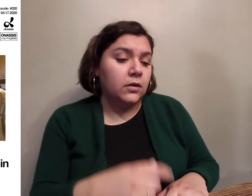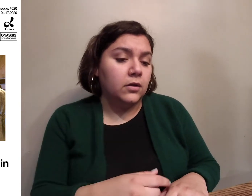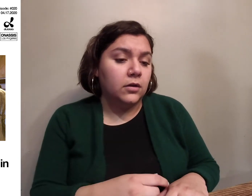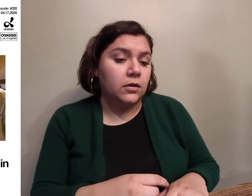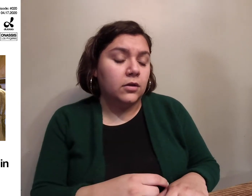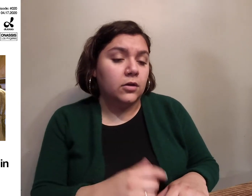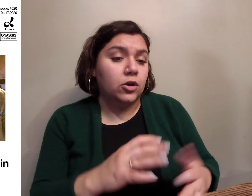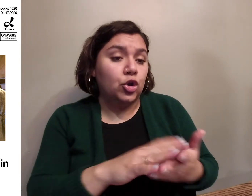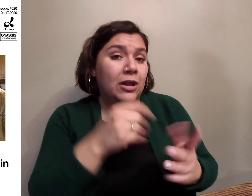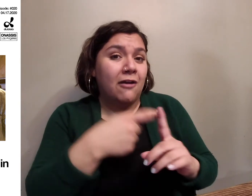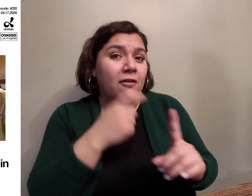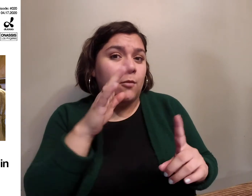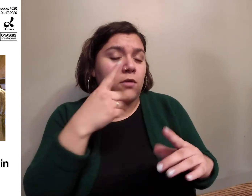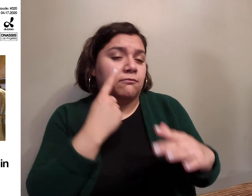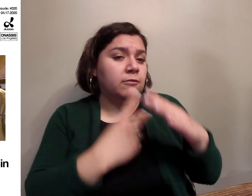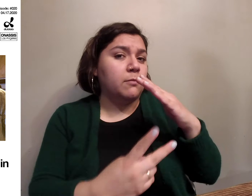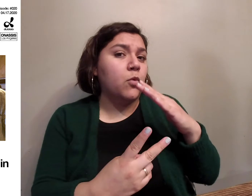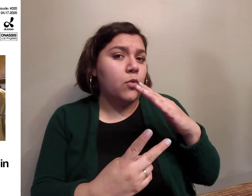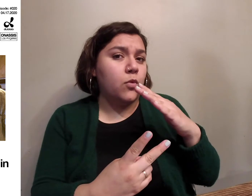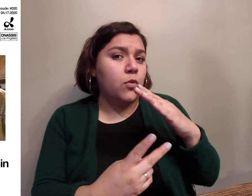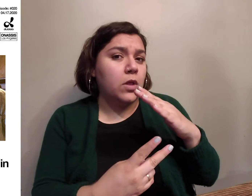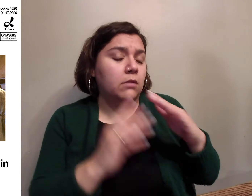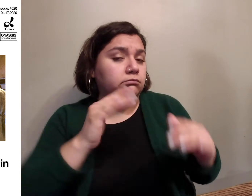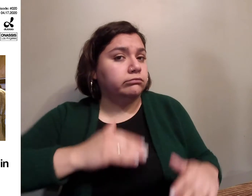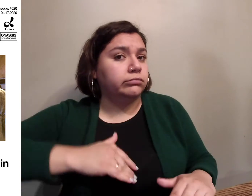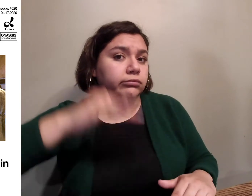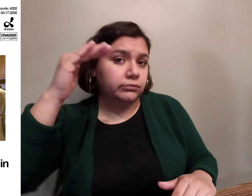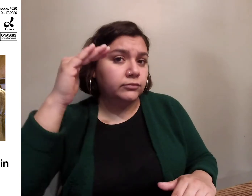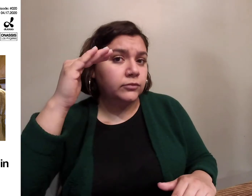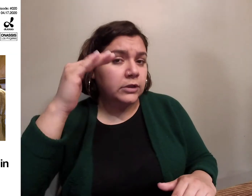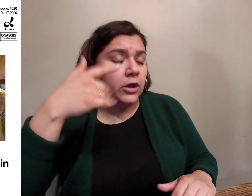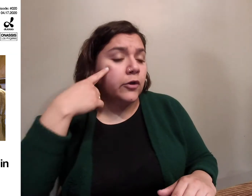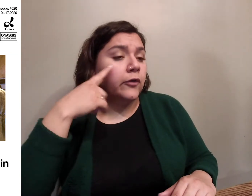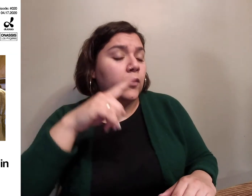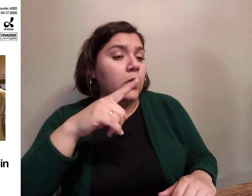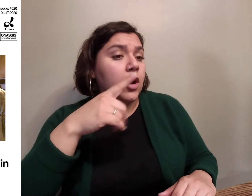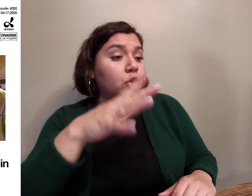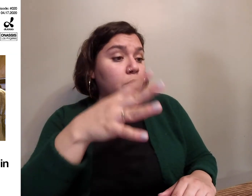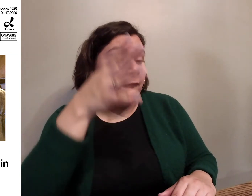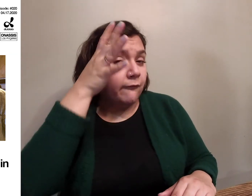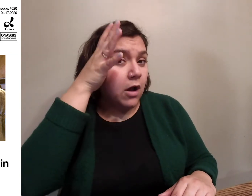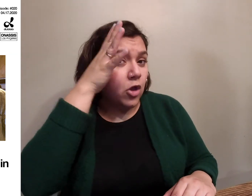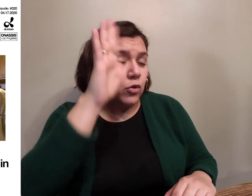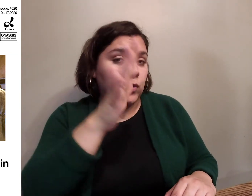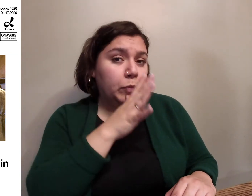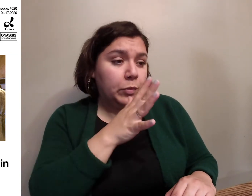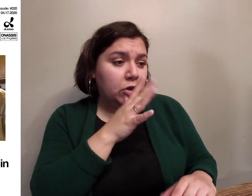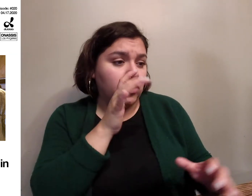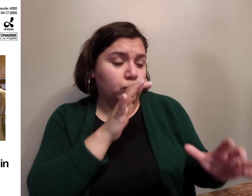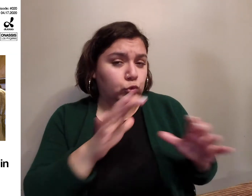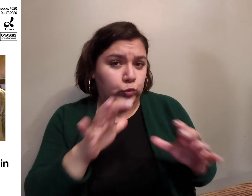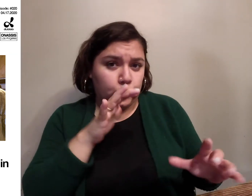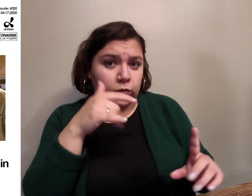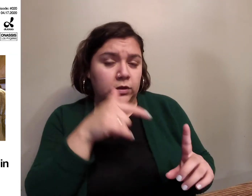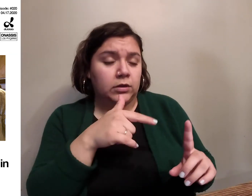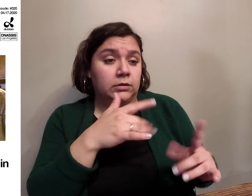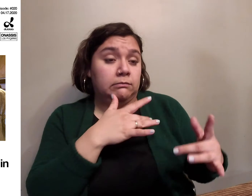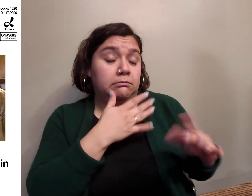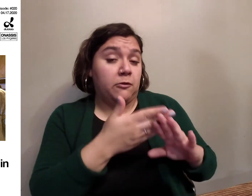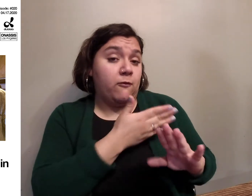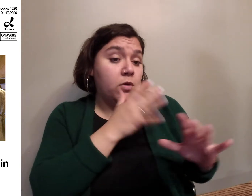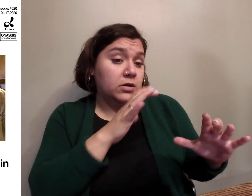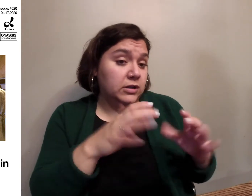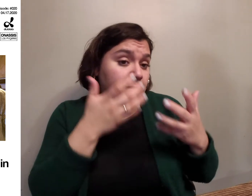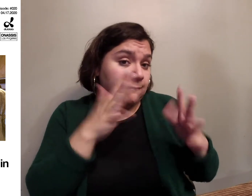humble upbringing in the sense of what your father and mother did and do. Are they alive? Yeah. Are